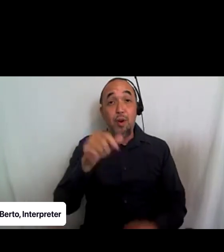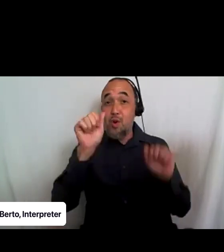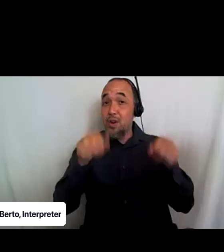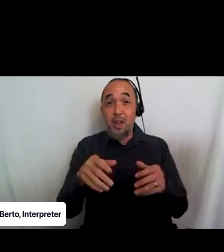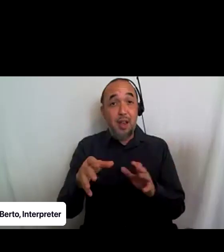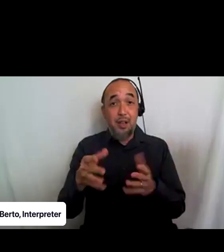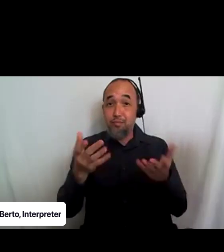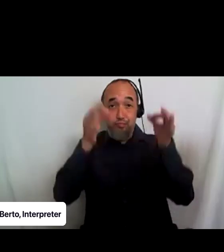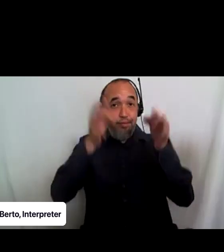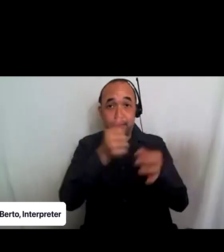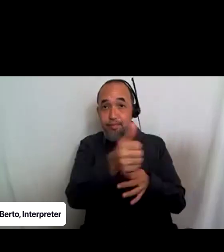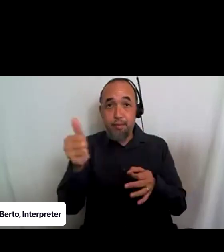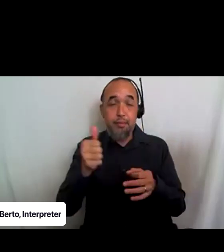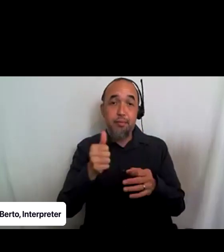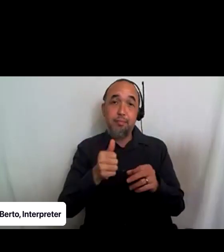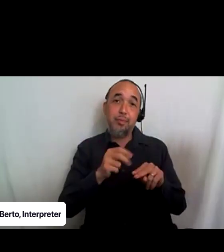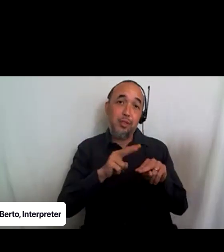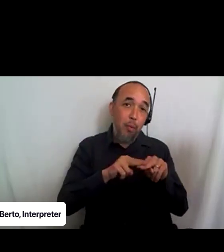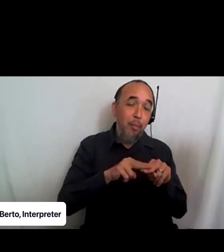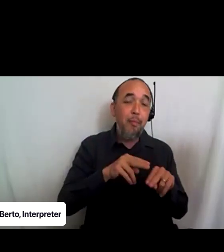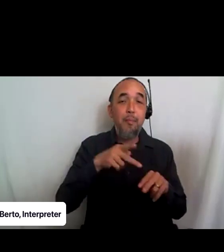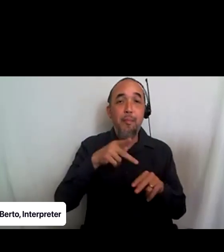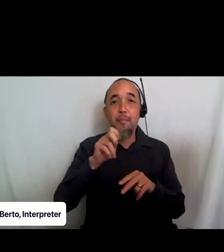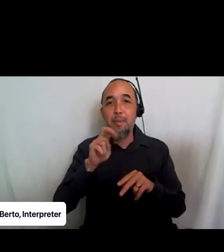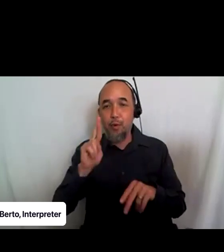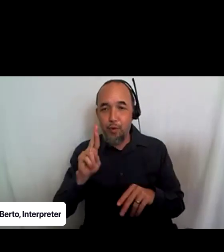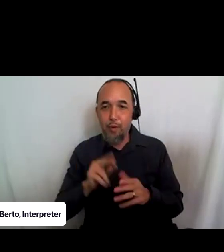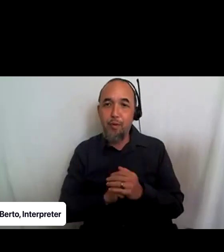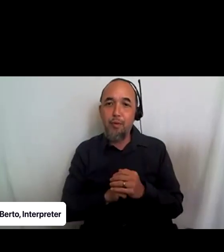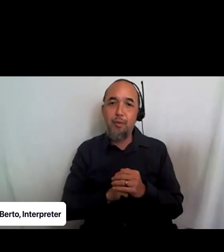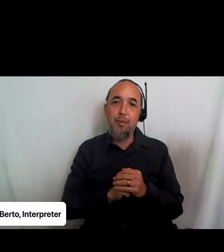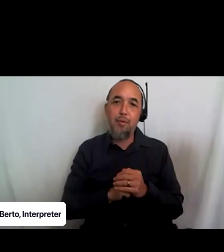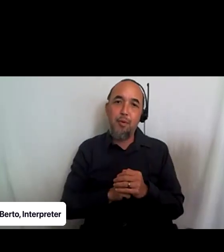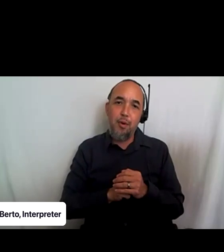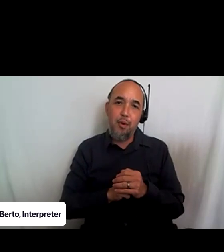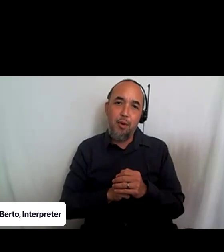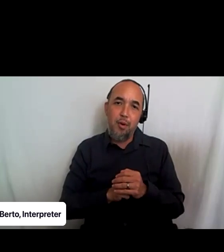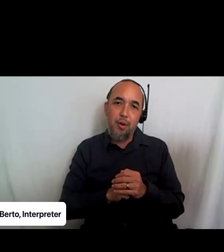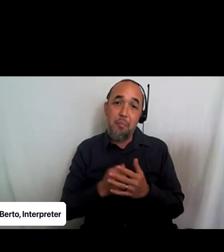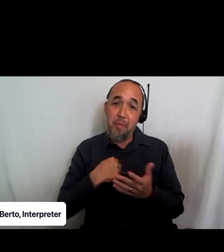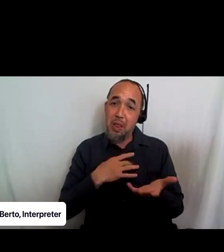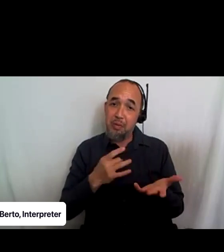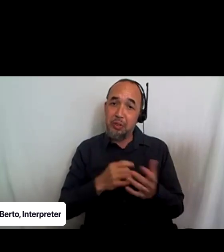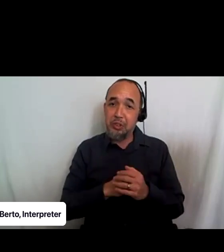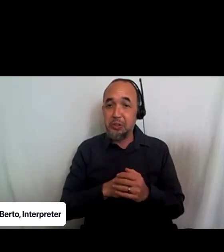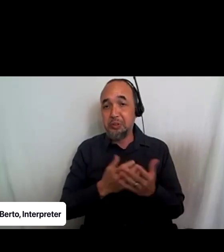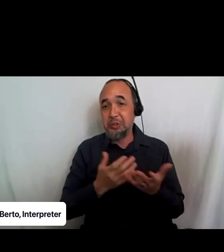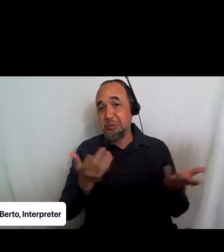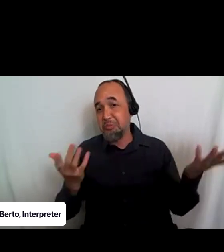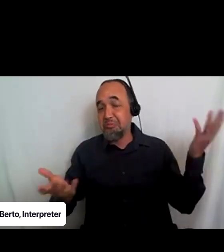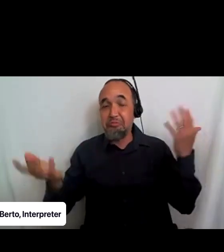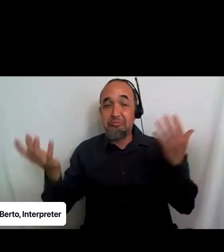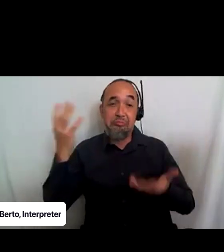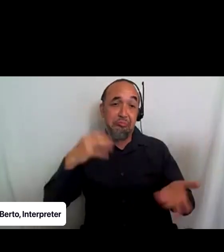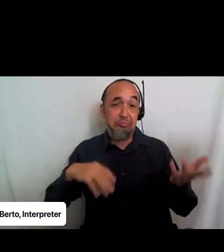like my bechamel to, be tasty and a bit salty. So I'm gonna add, let's just say,